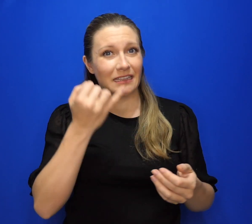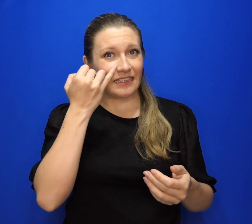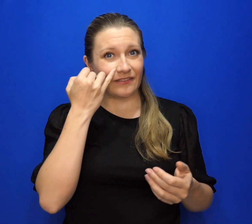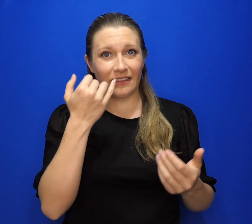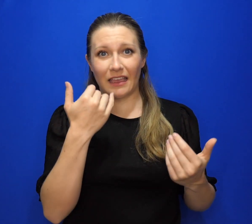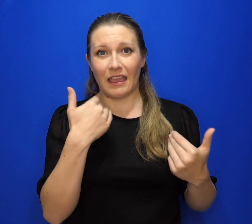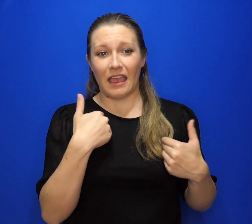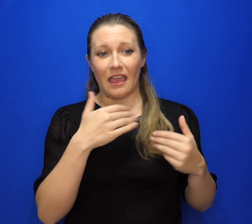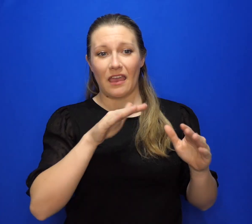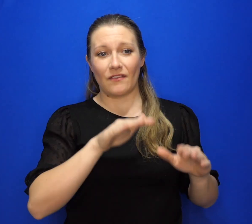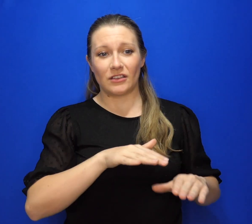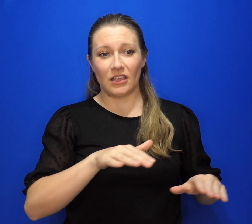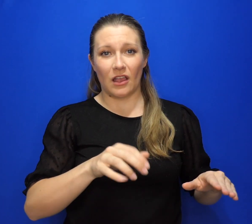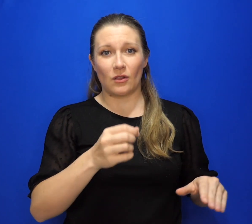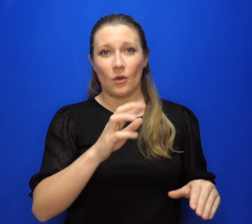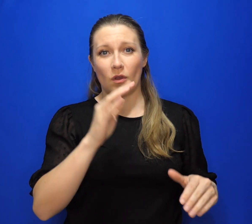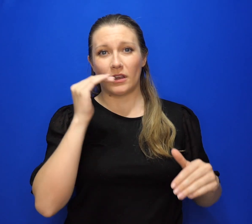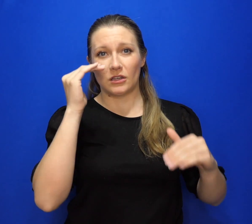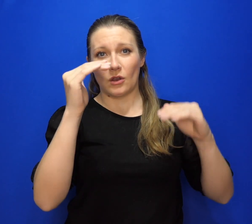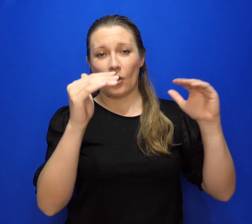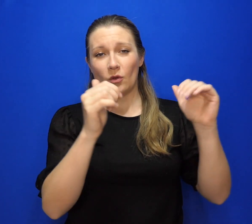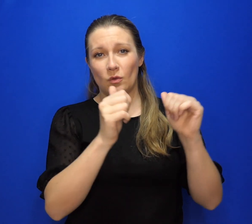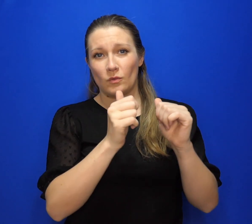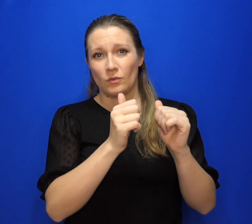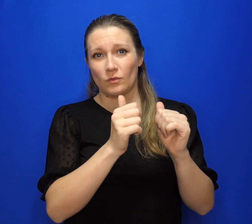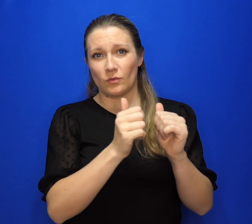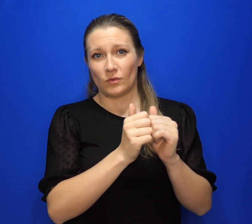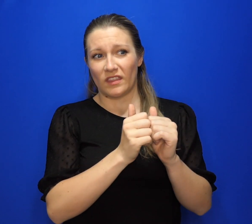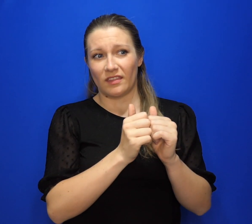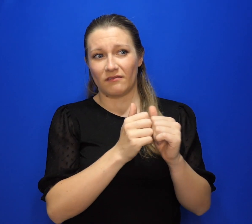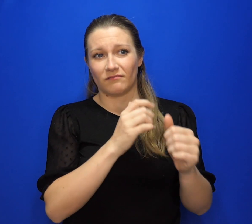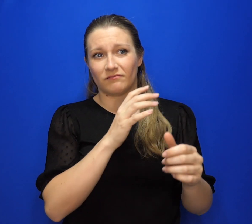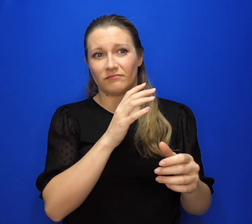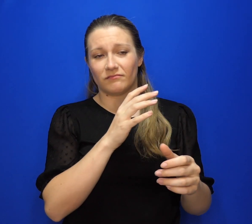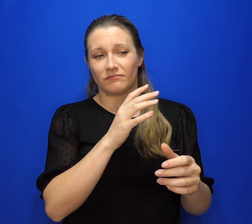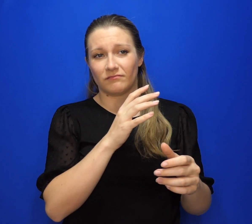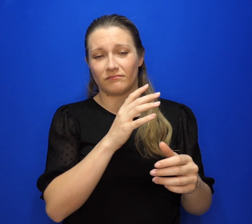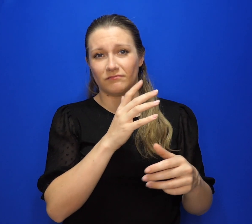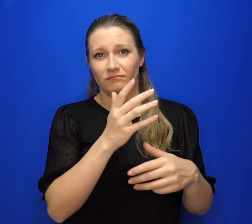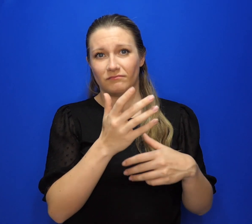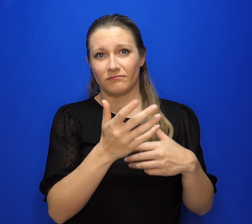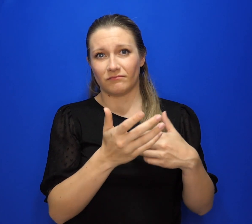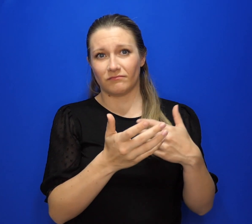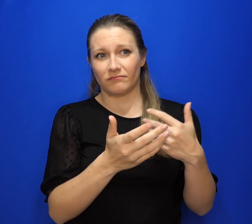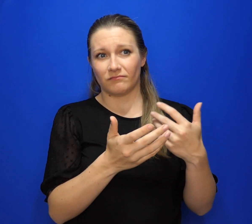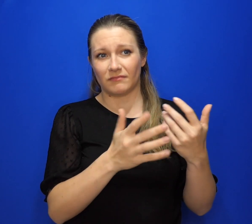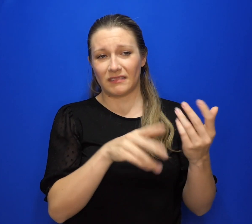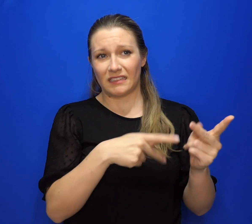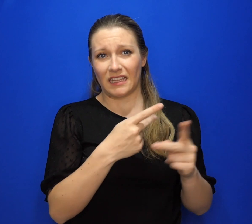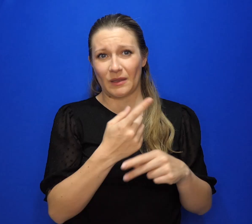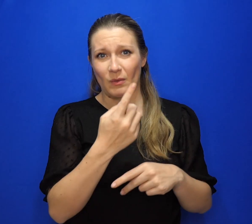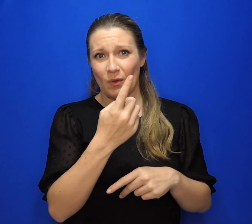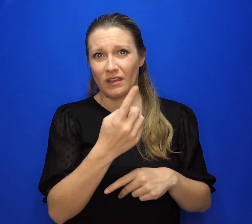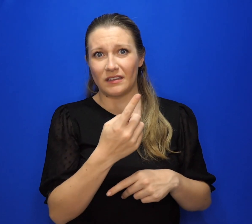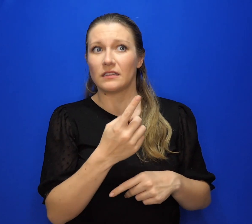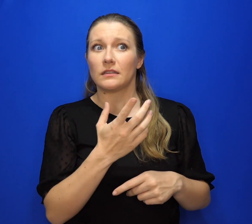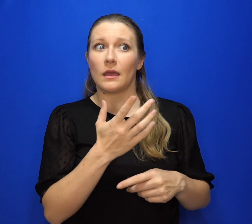a child or an adult, part of being a medical professional is that somebody is coming